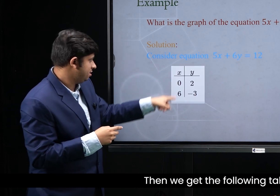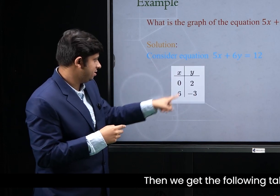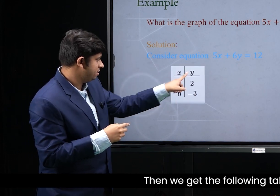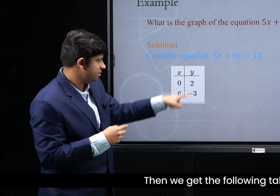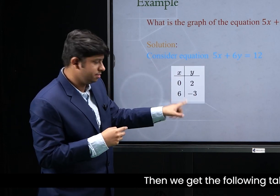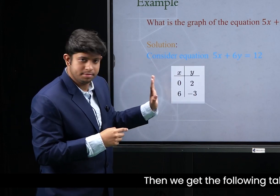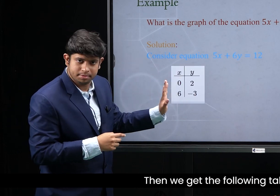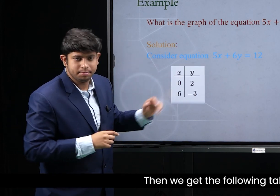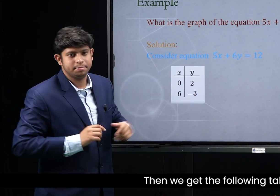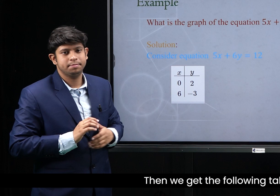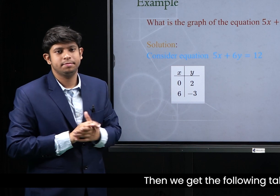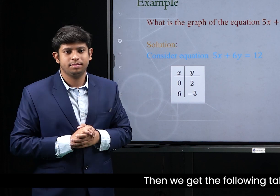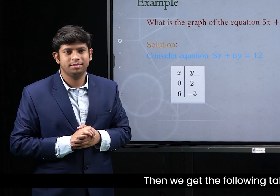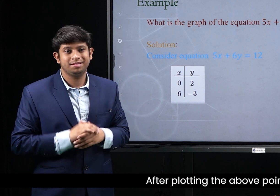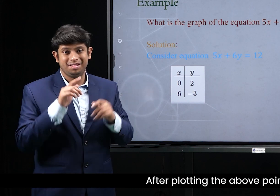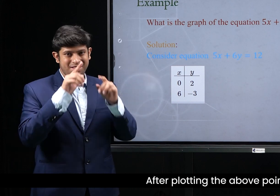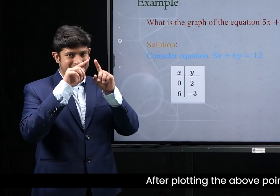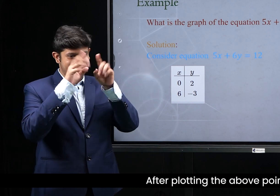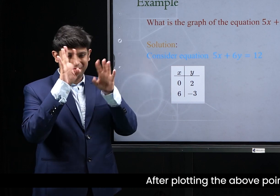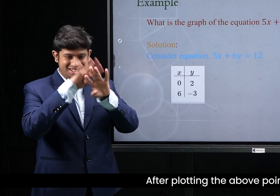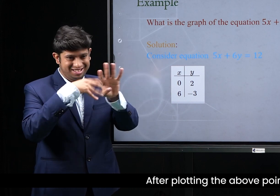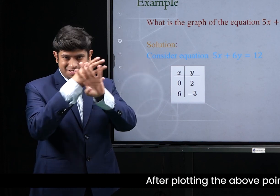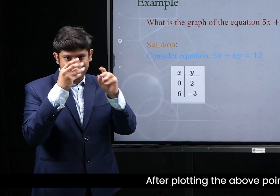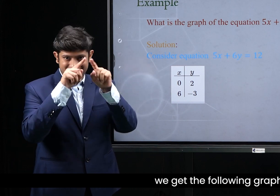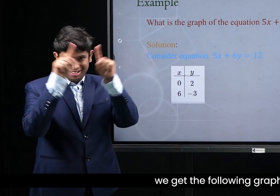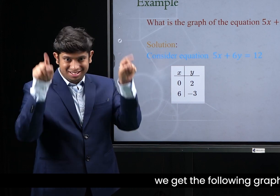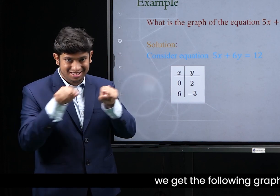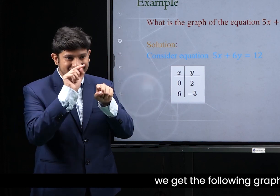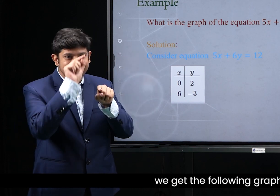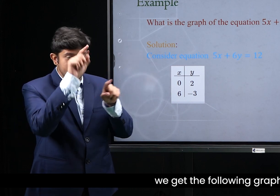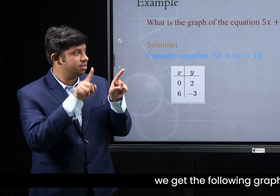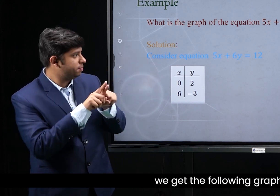table. After plotting the above points, we get the following graph.